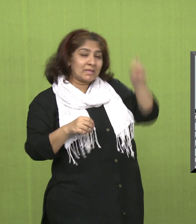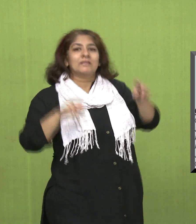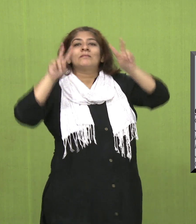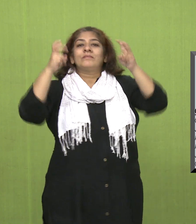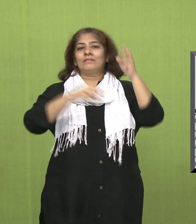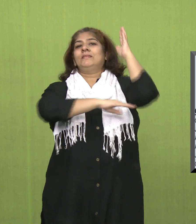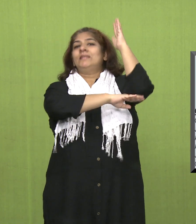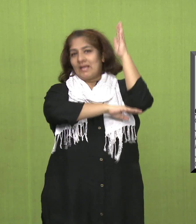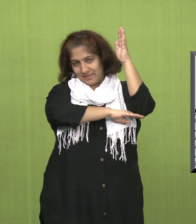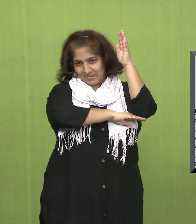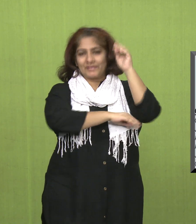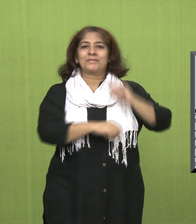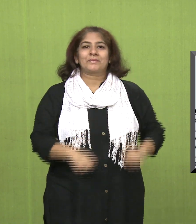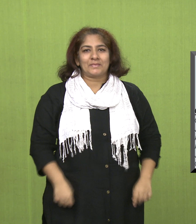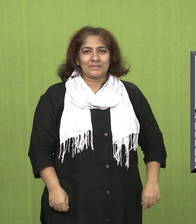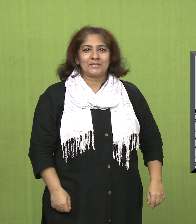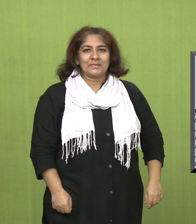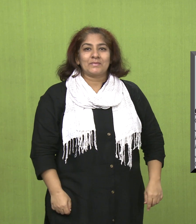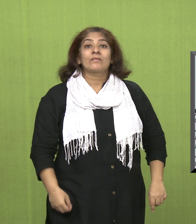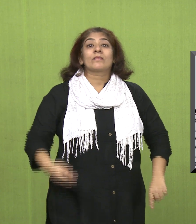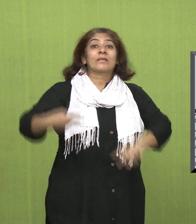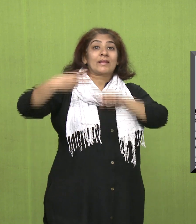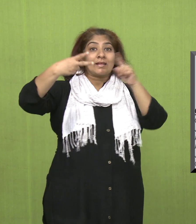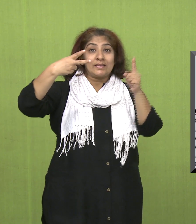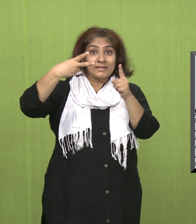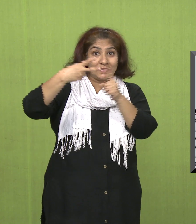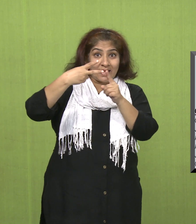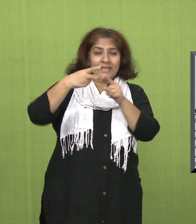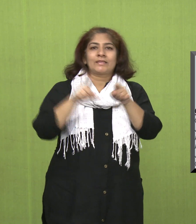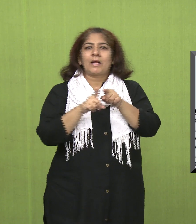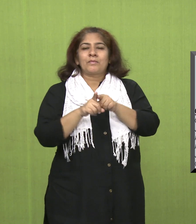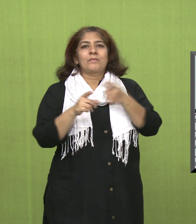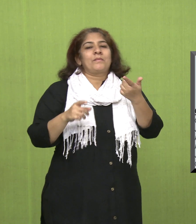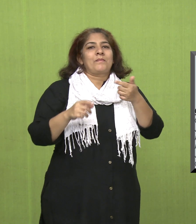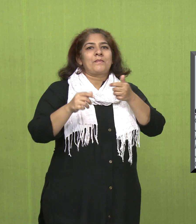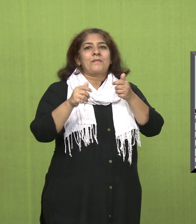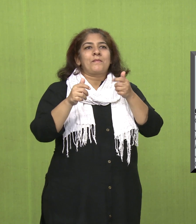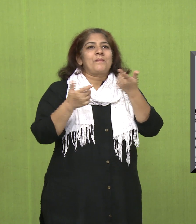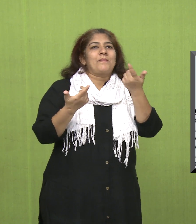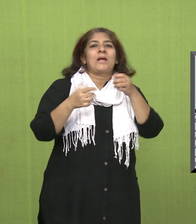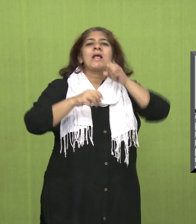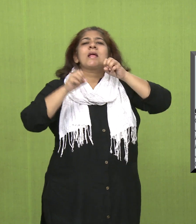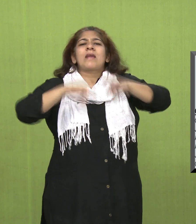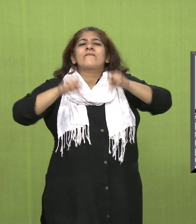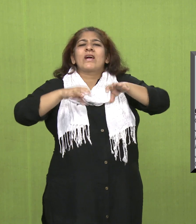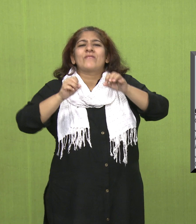through that method. So that is known as lecture method, off-the-job method. The second is